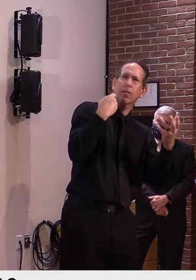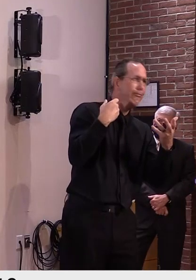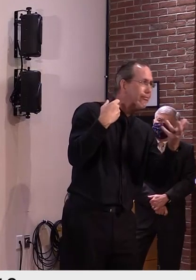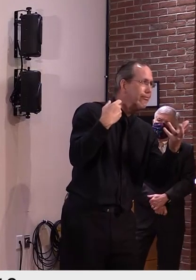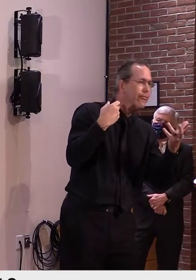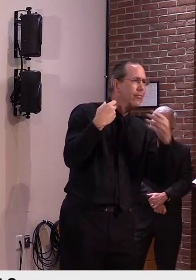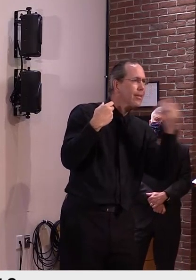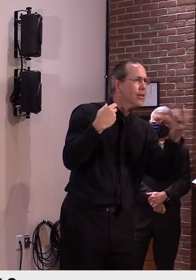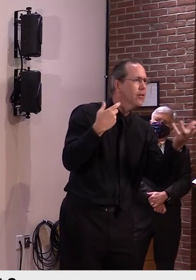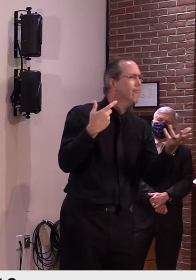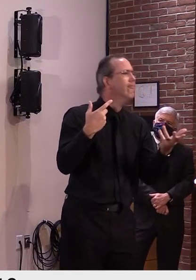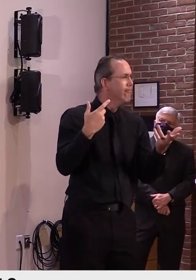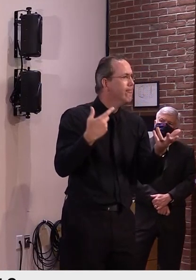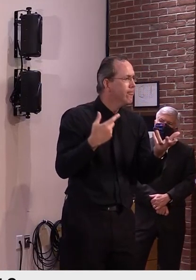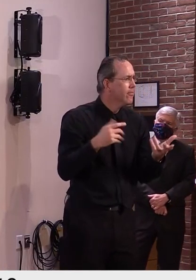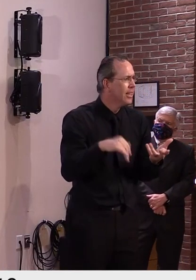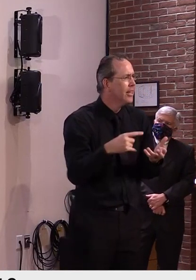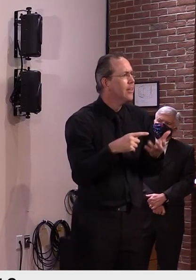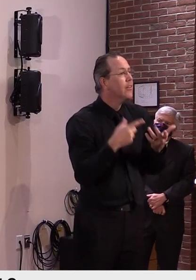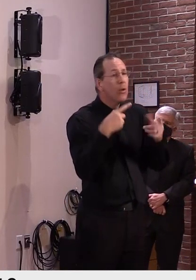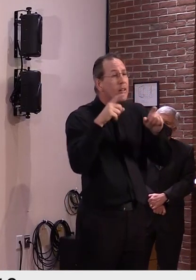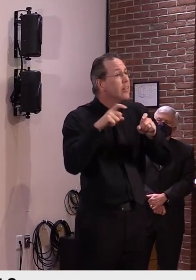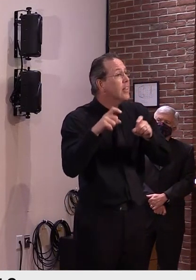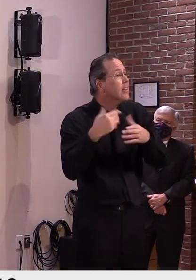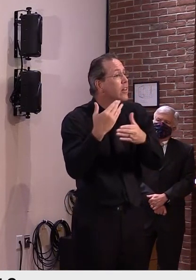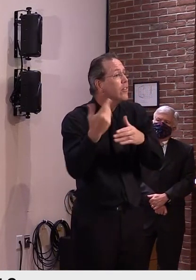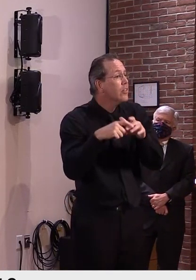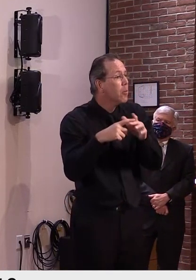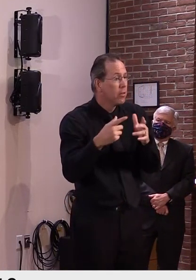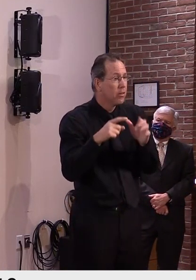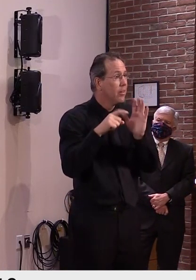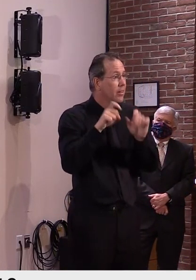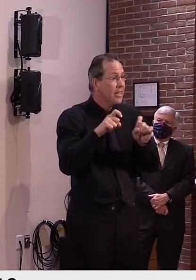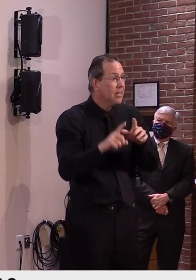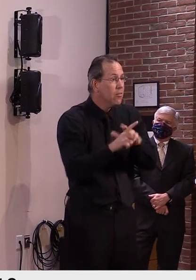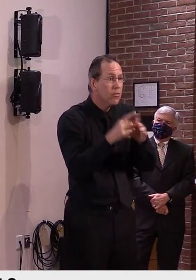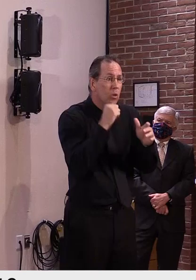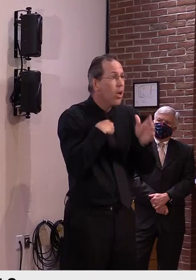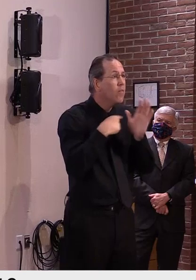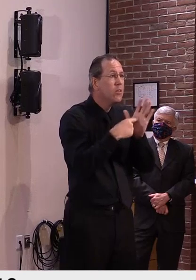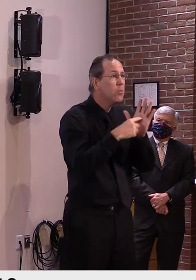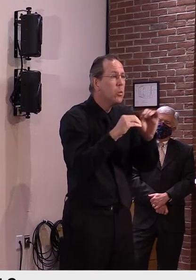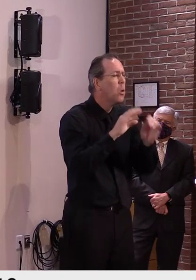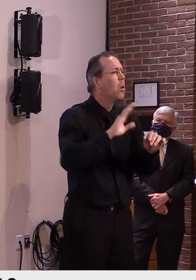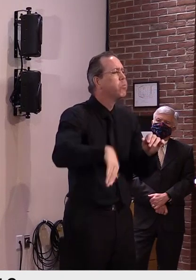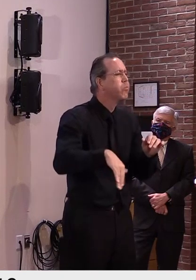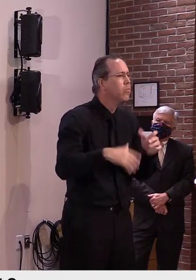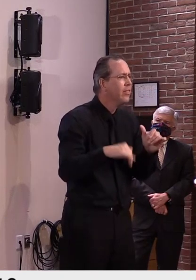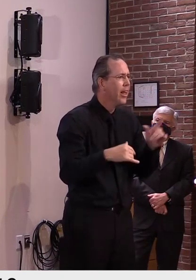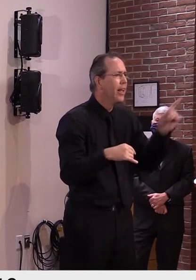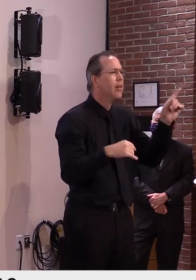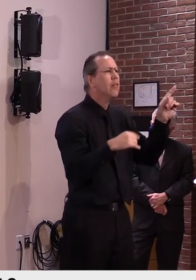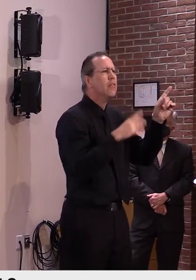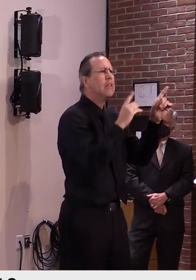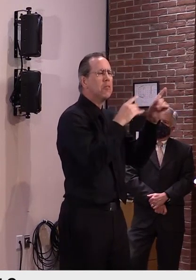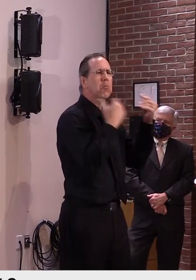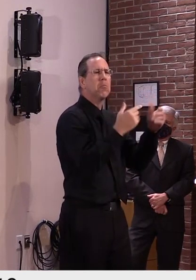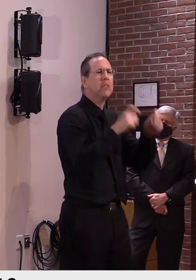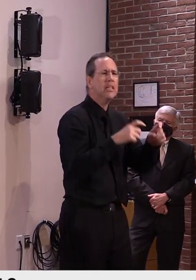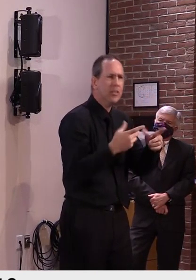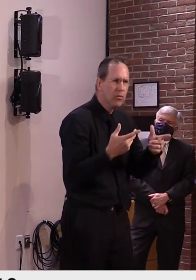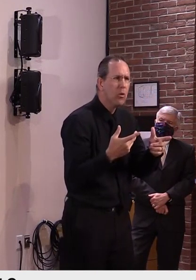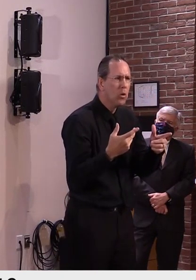stood up in Vermont and said we are going to continue to test asymptomatic people who may have come in contact with someone who is COVID positive.